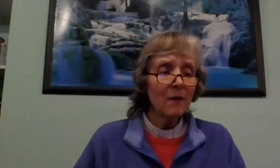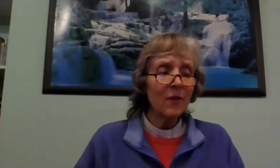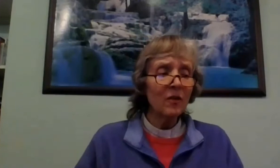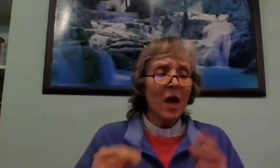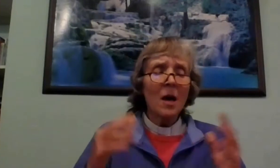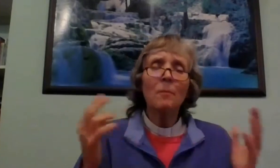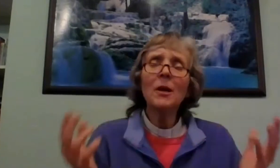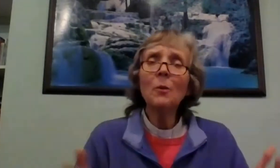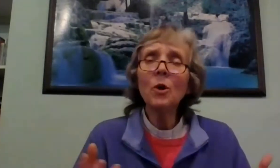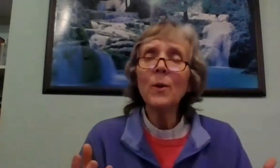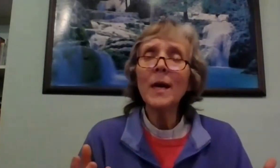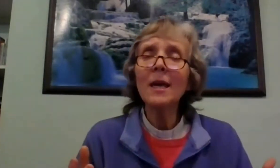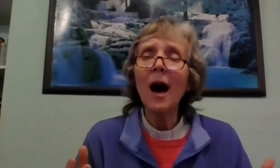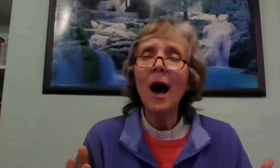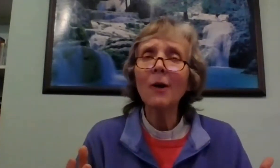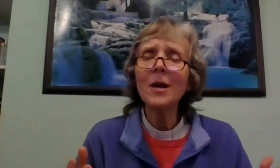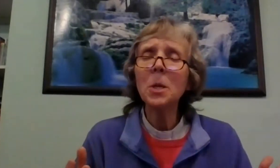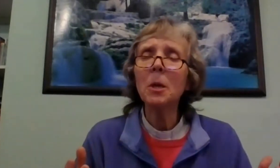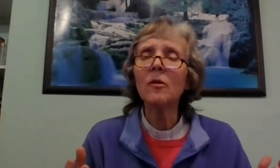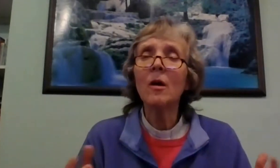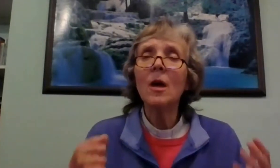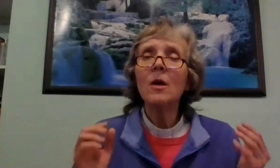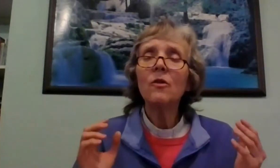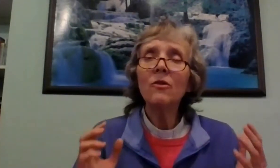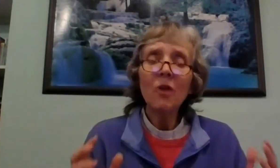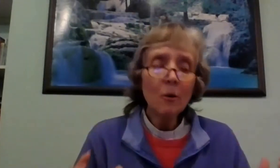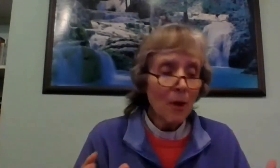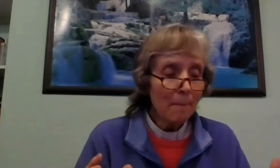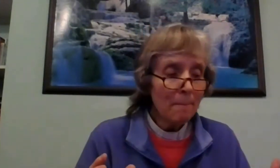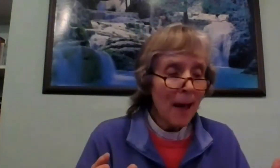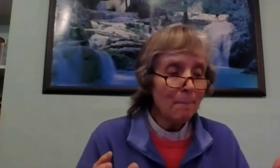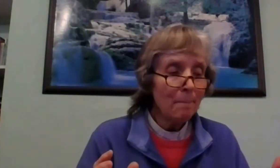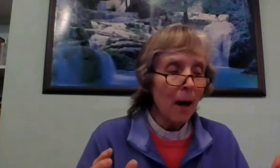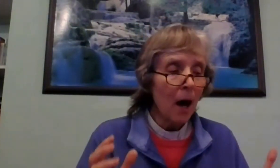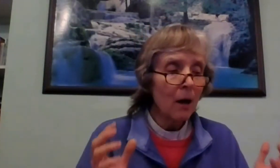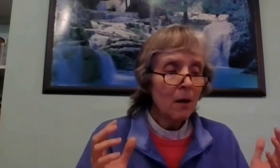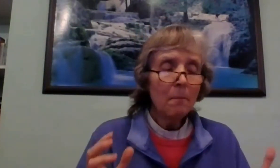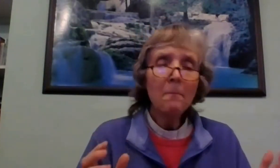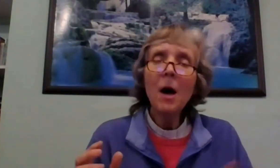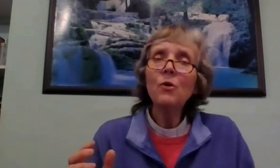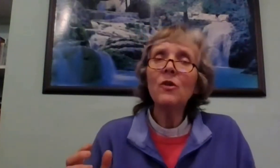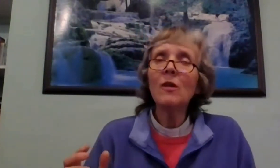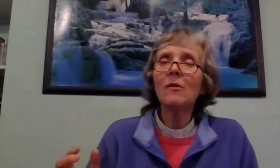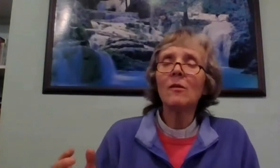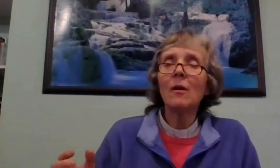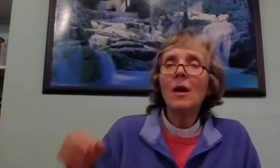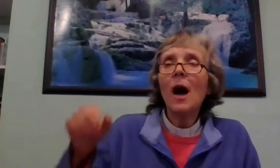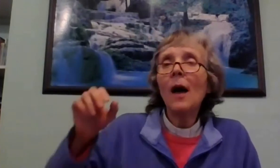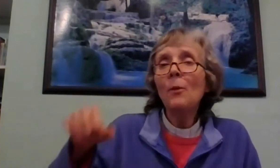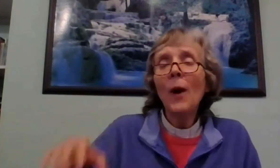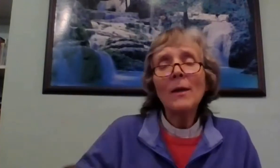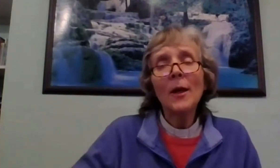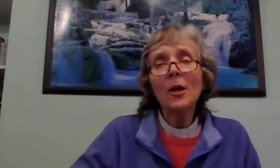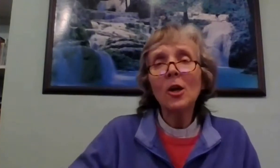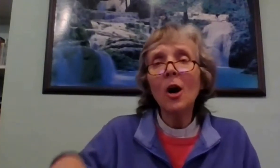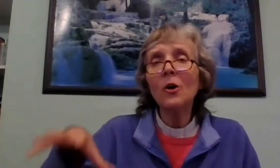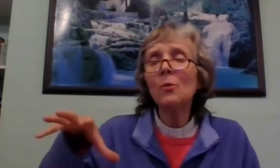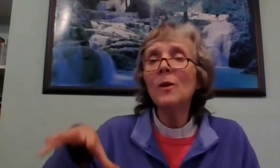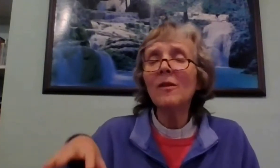nervous. But I want to encourage us to remember Moses and the way that God was